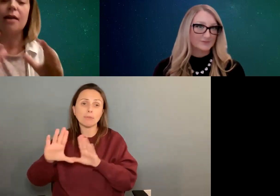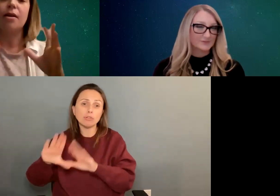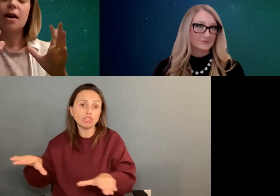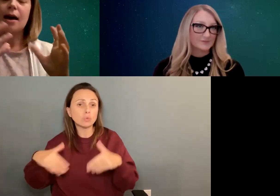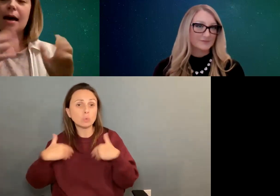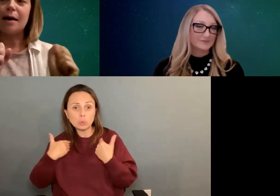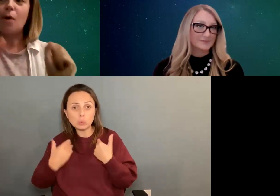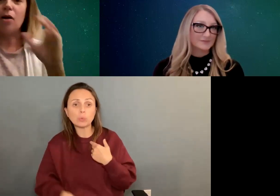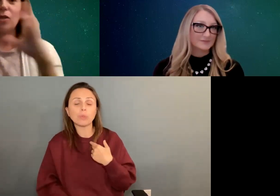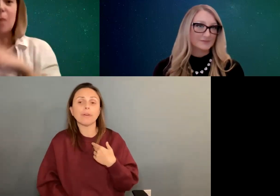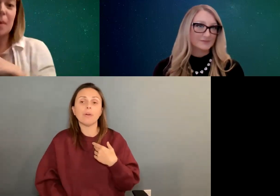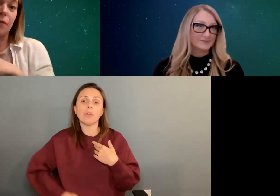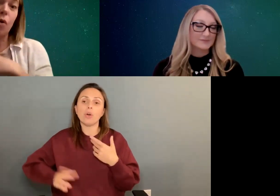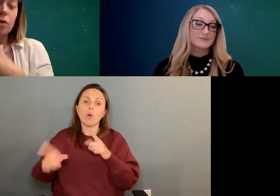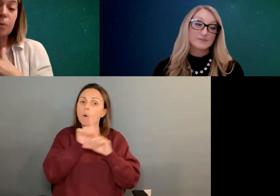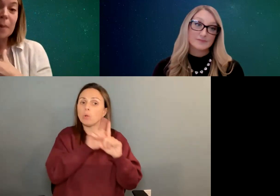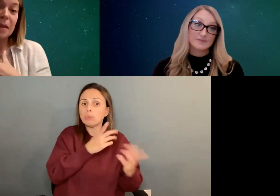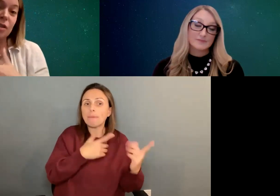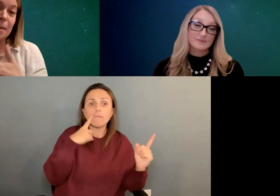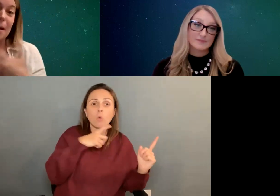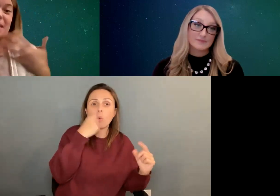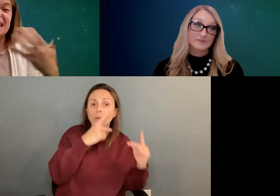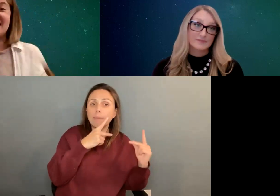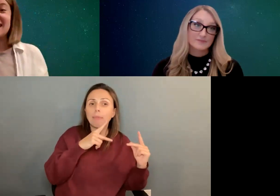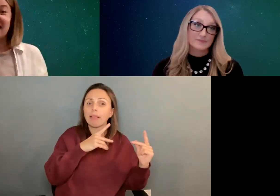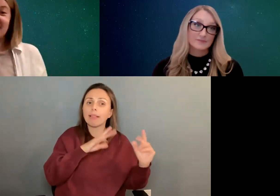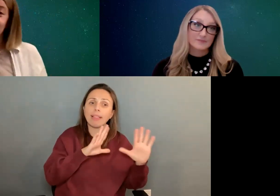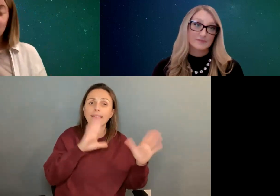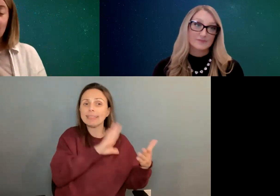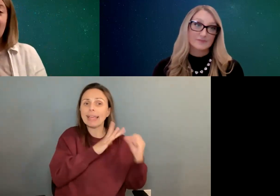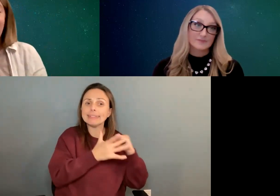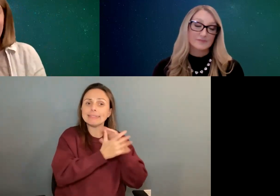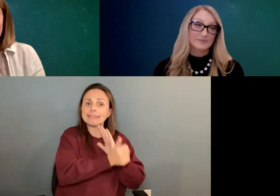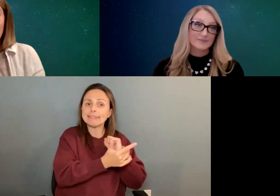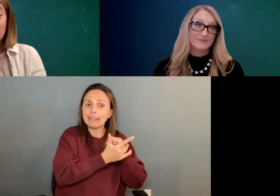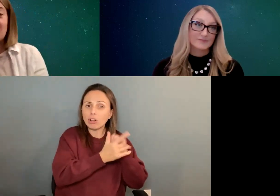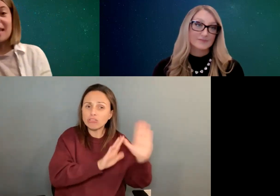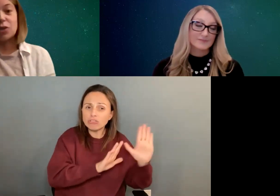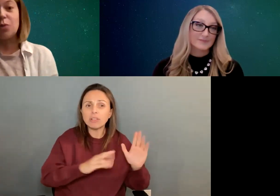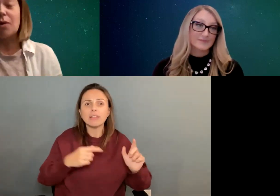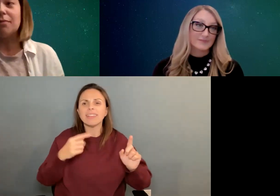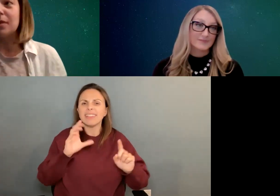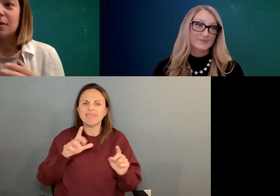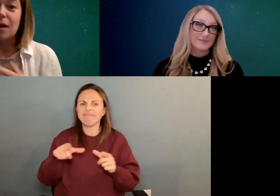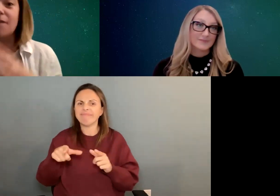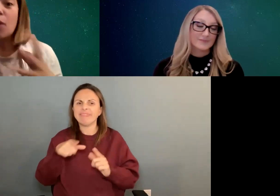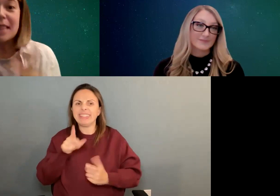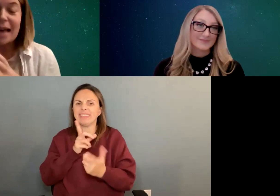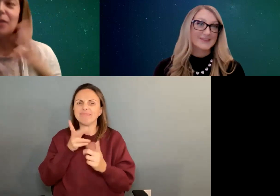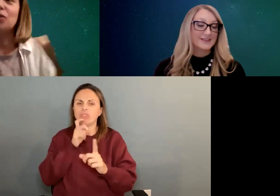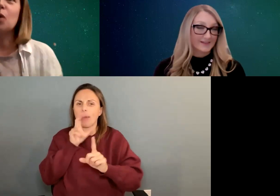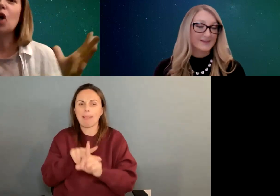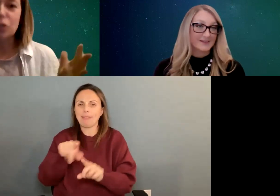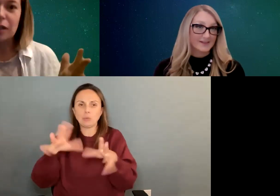youth, and also maybe for older populations that might be less technically literate, I think we get to